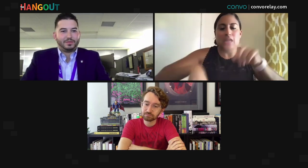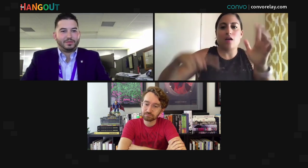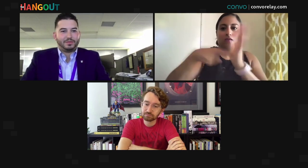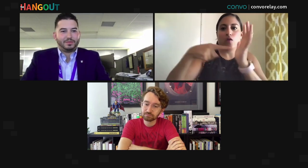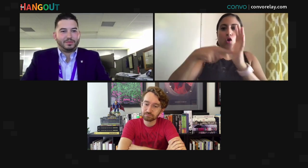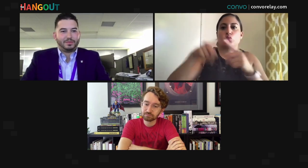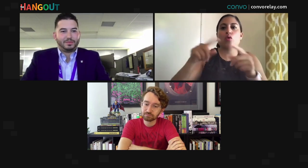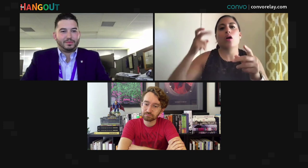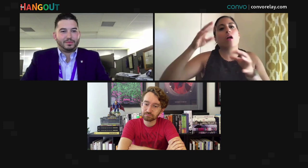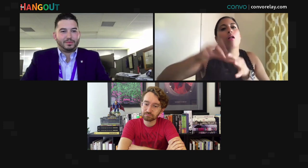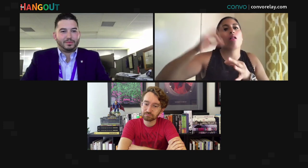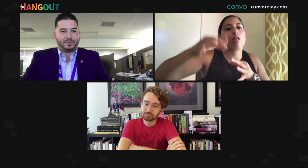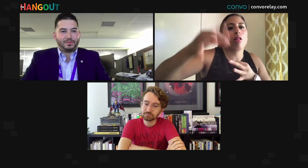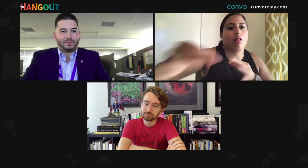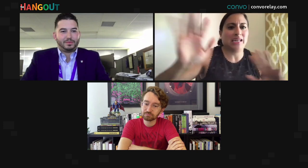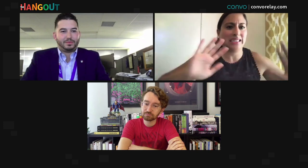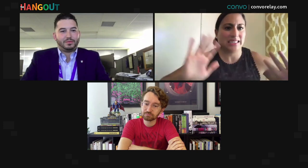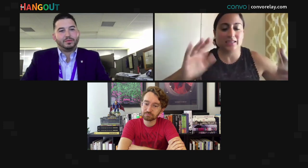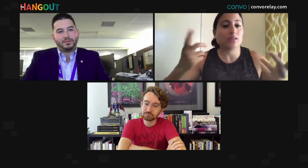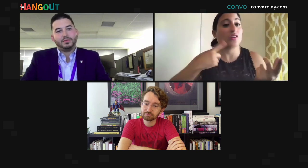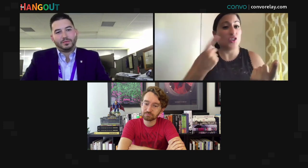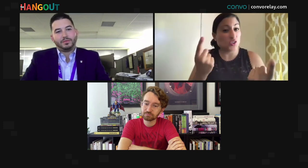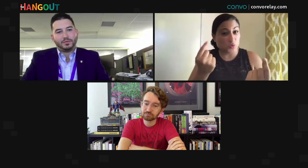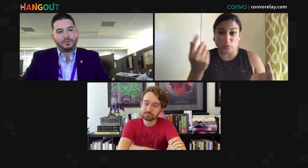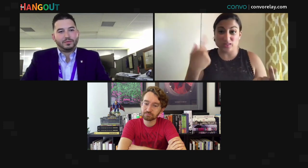social distancing.